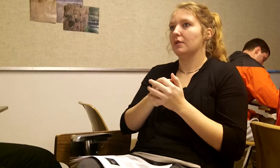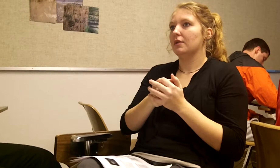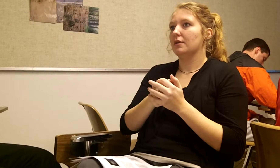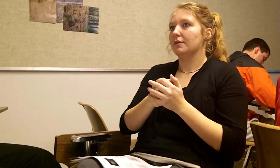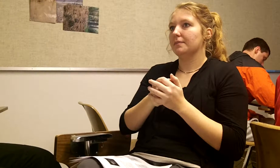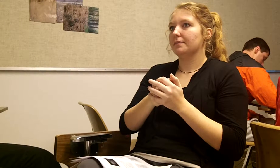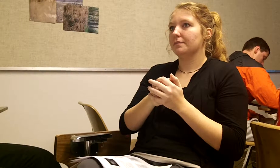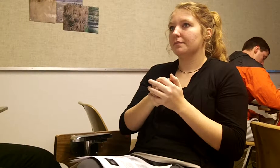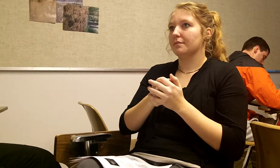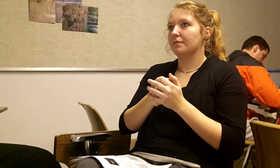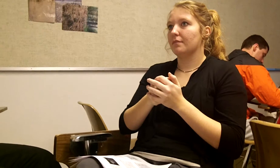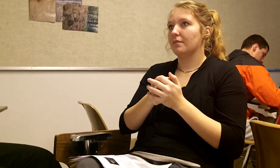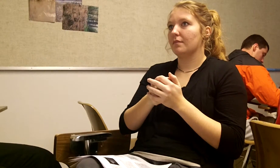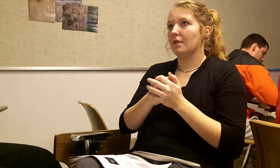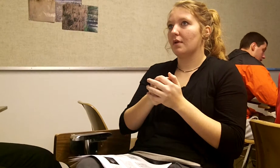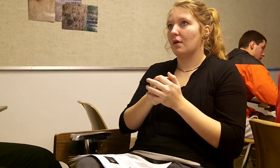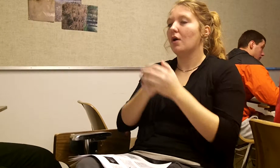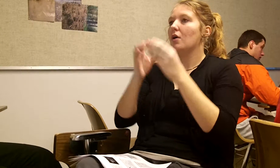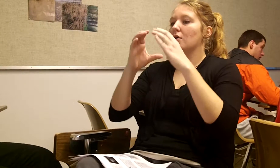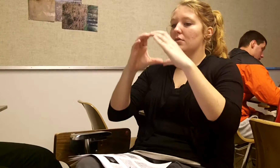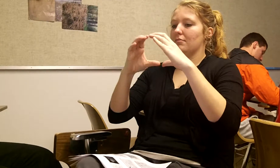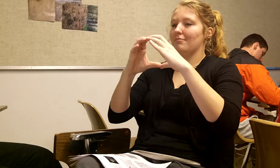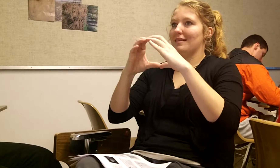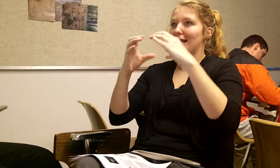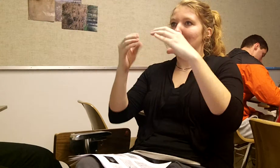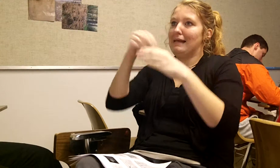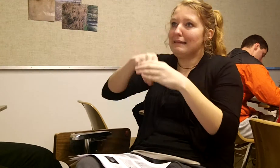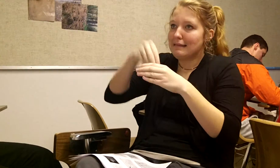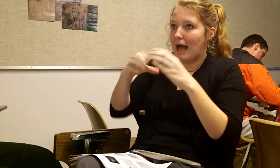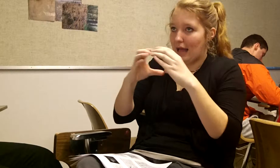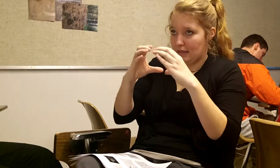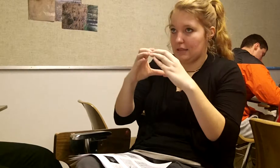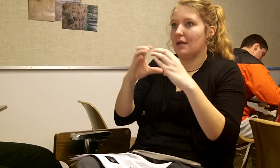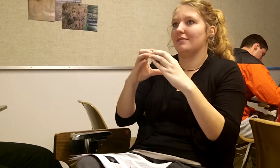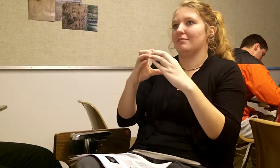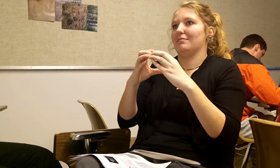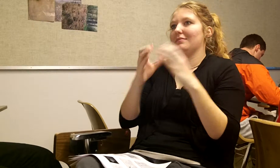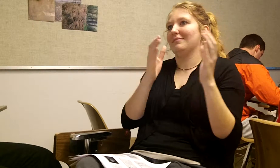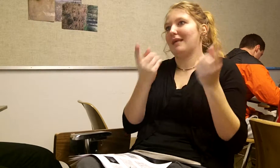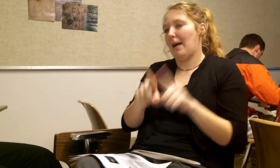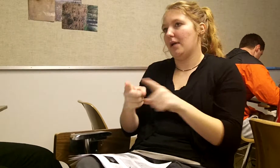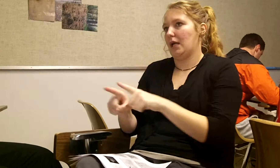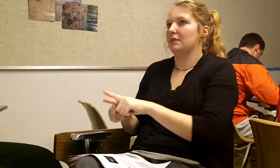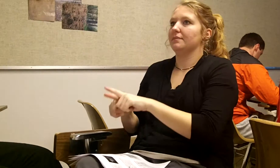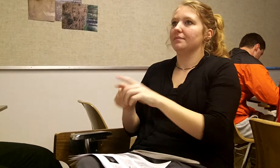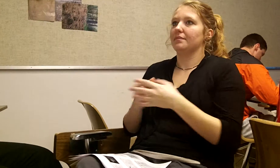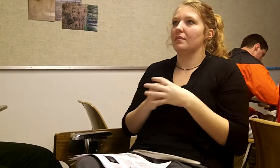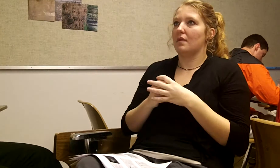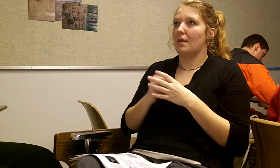some intracellular events. So we talked about the Wnt family and the TGF-beta family. After that, I'm